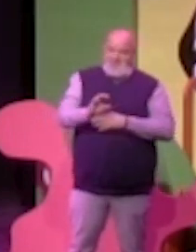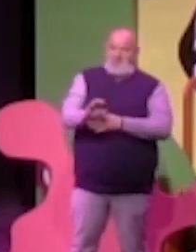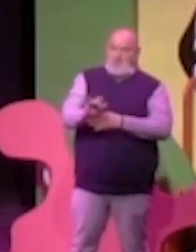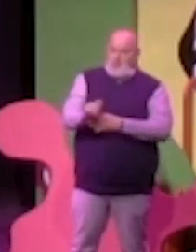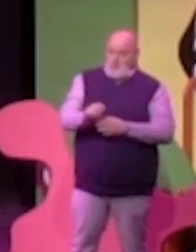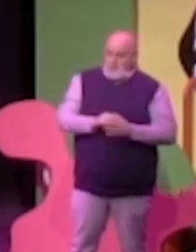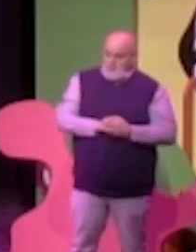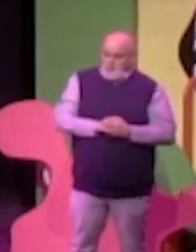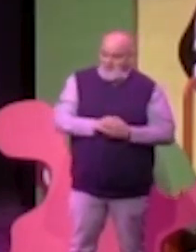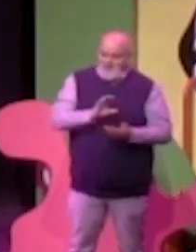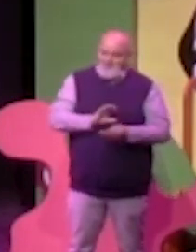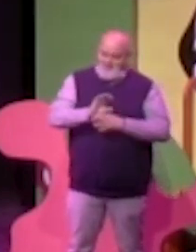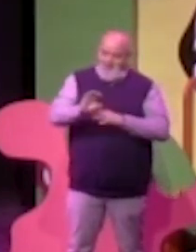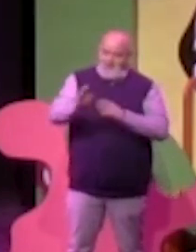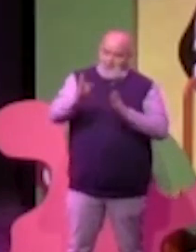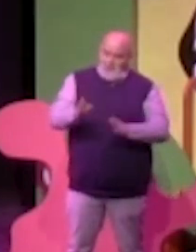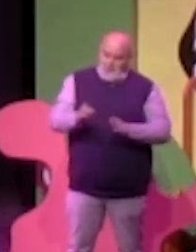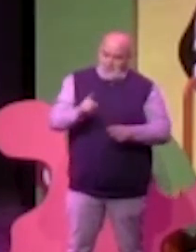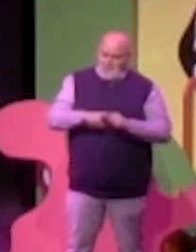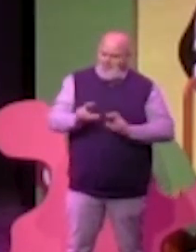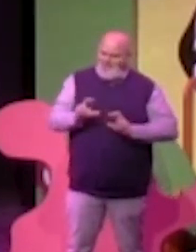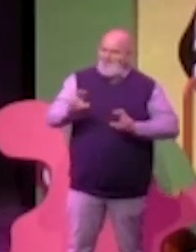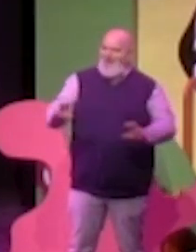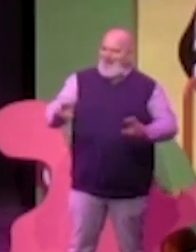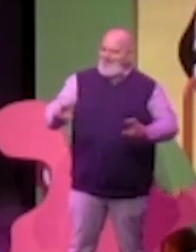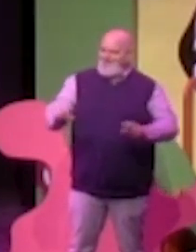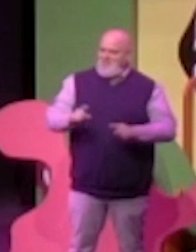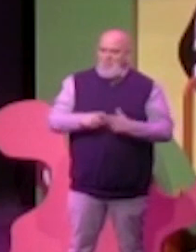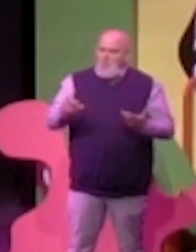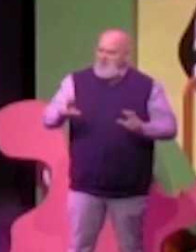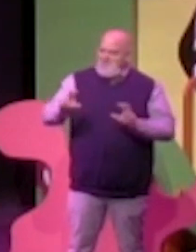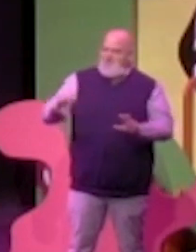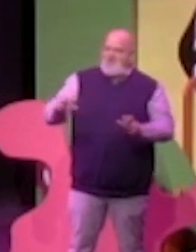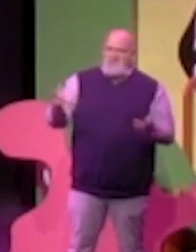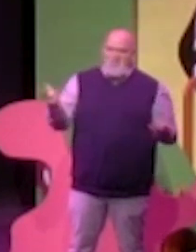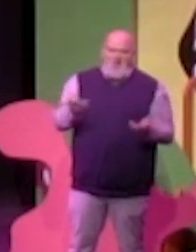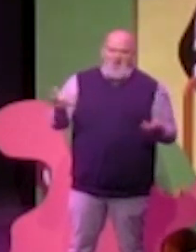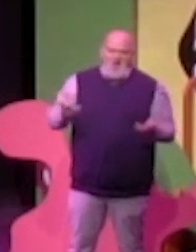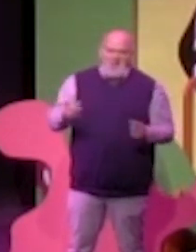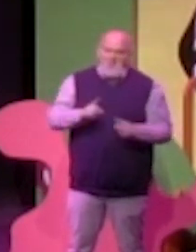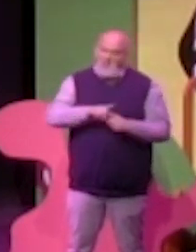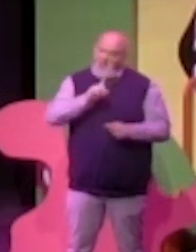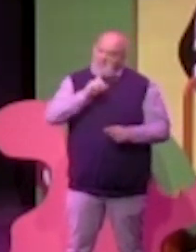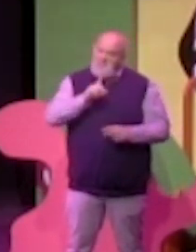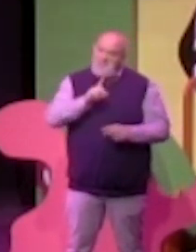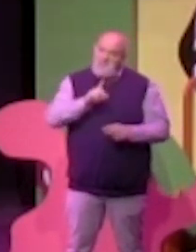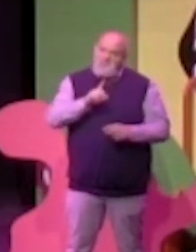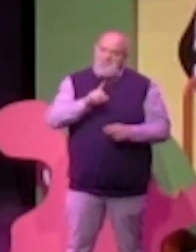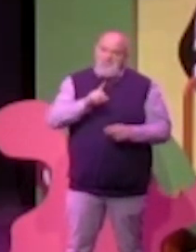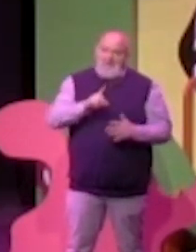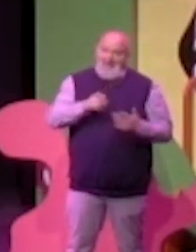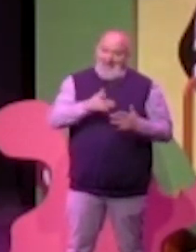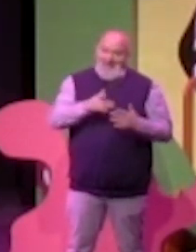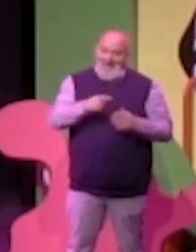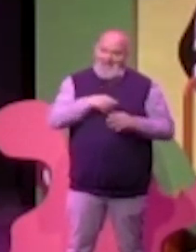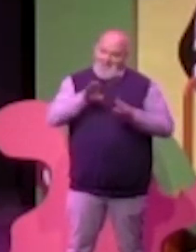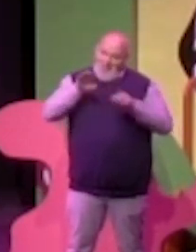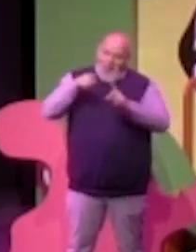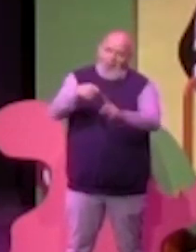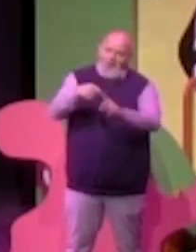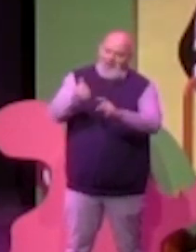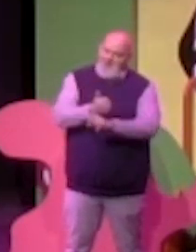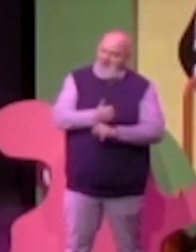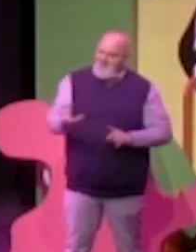business services to invest. What are we investing in? I think that's actually at the heart of everything. Are we investing in it through a people